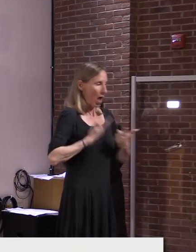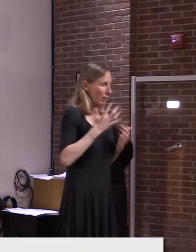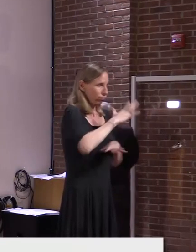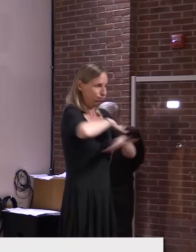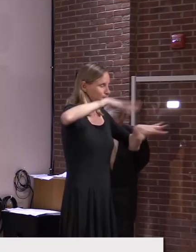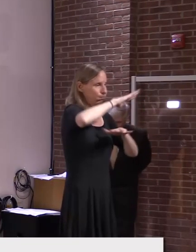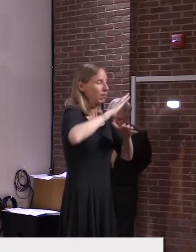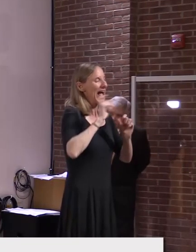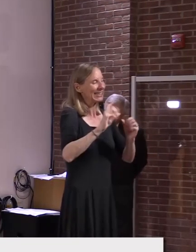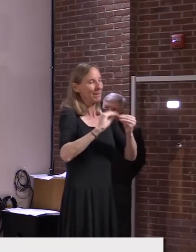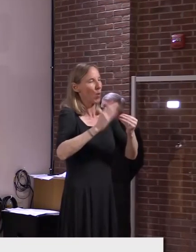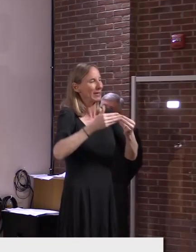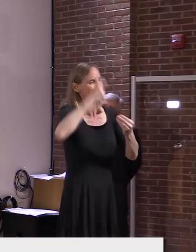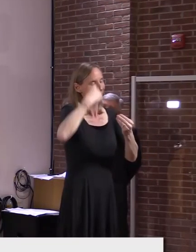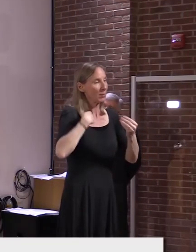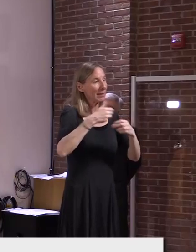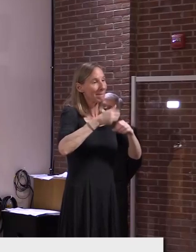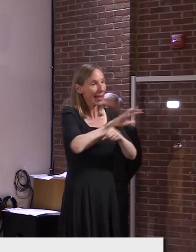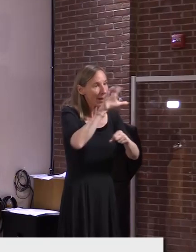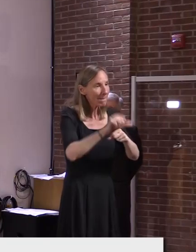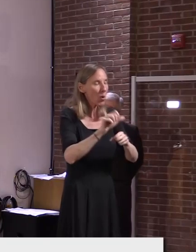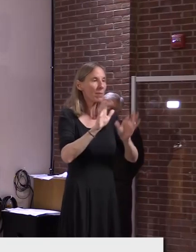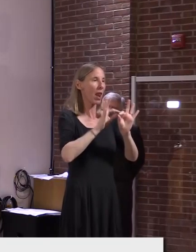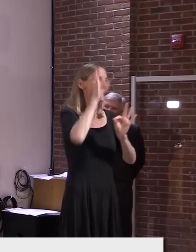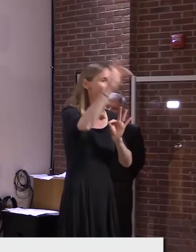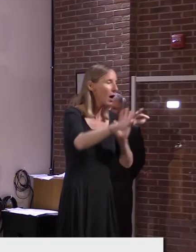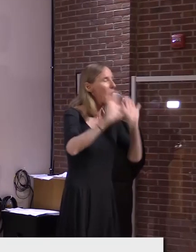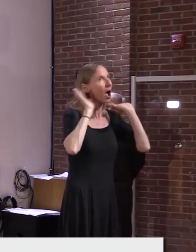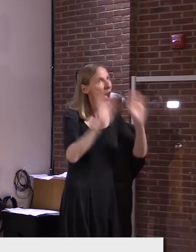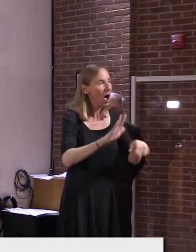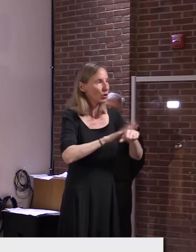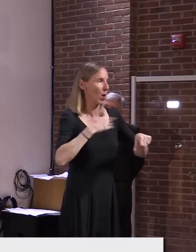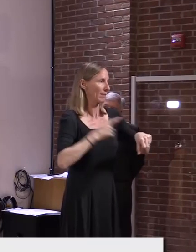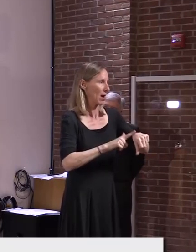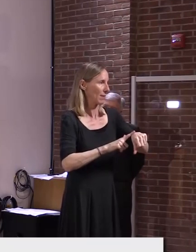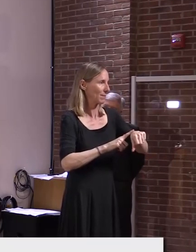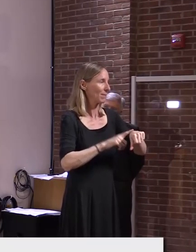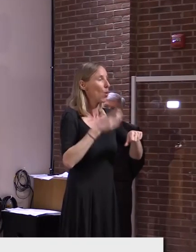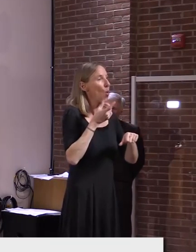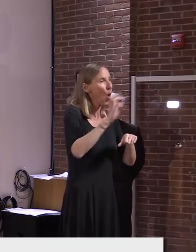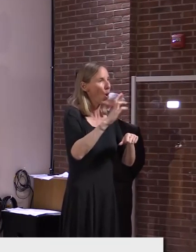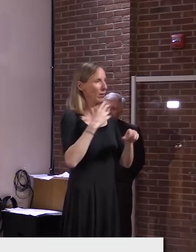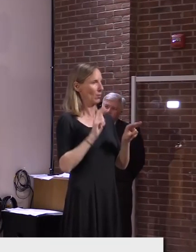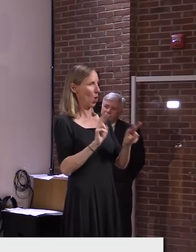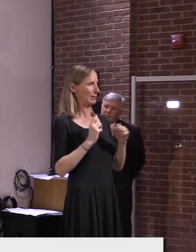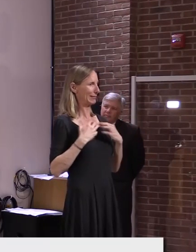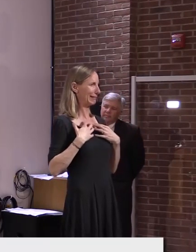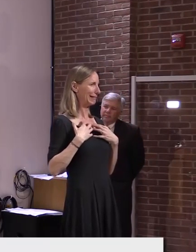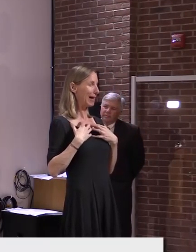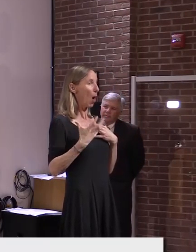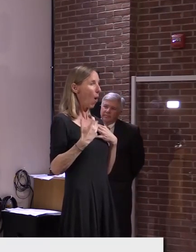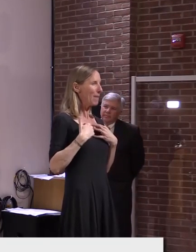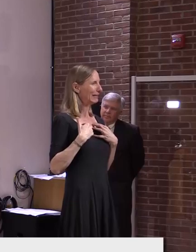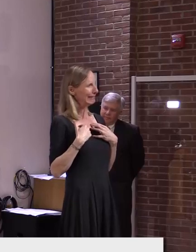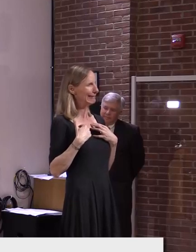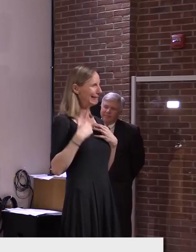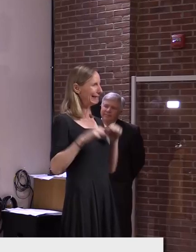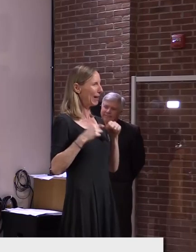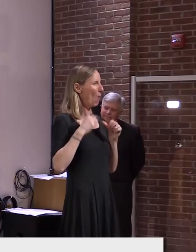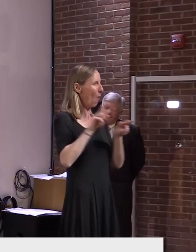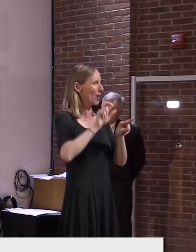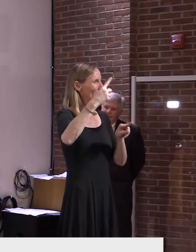to be more convenient for them, or they've been just kind of watching to make sure everybody else is doing okay. So we have the